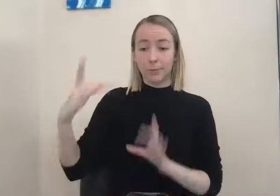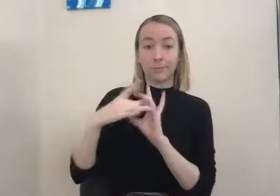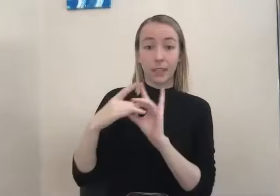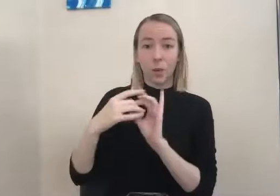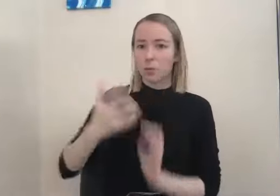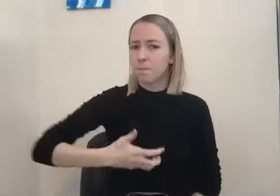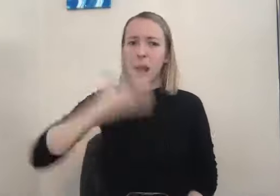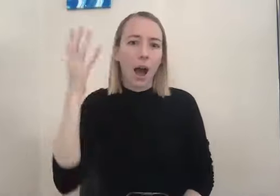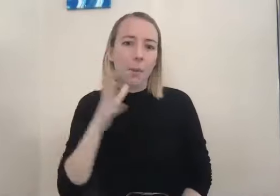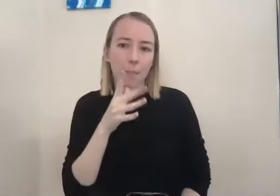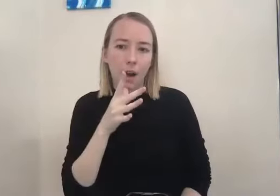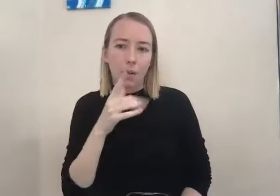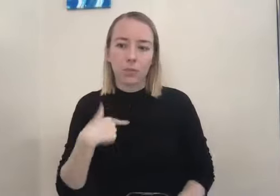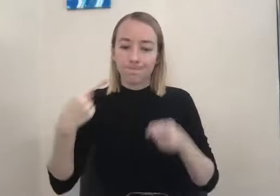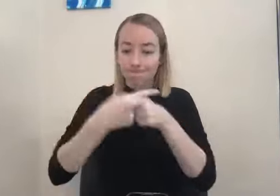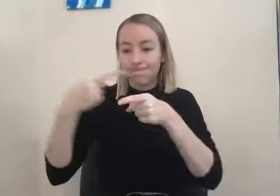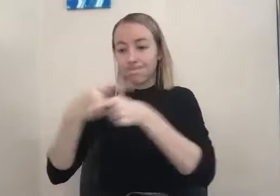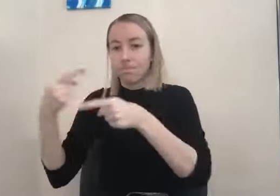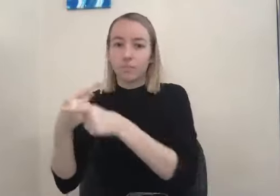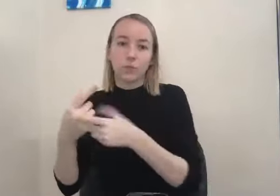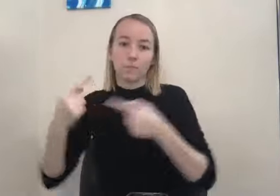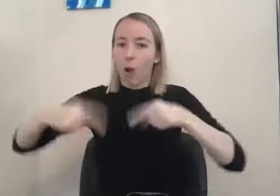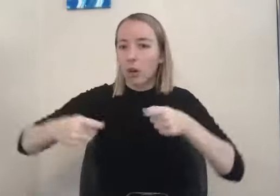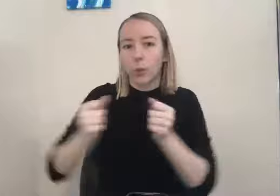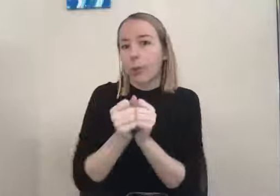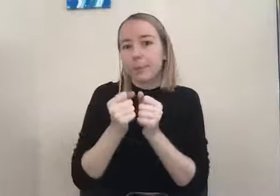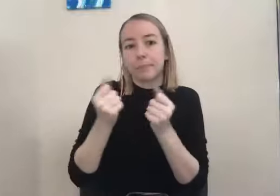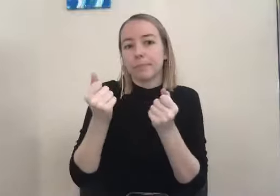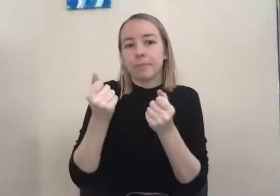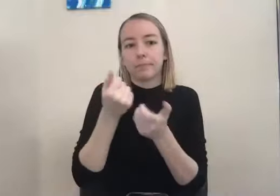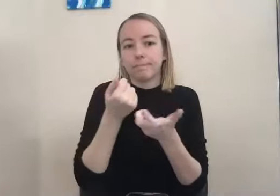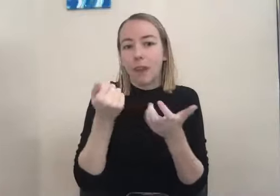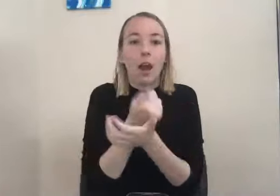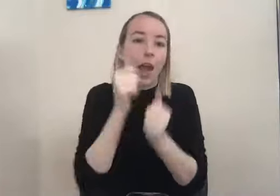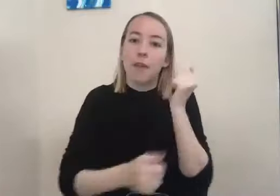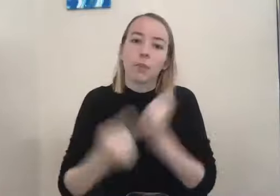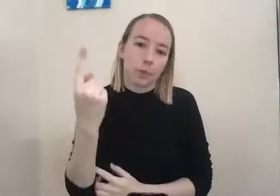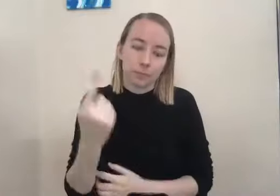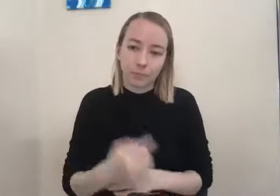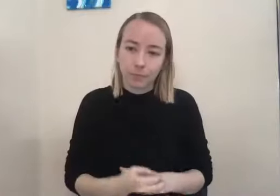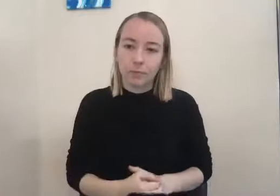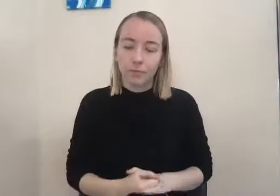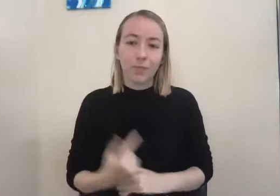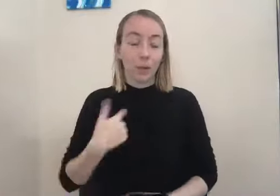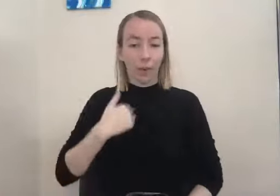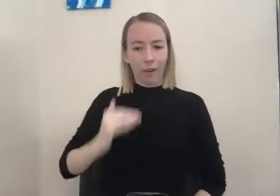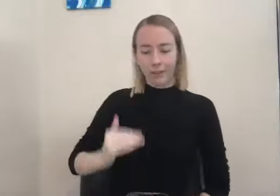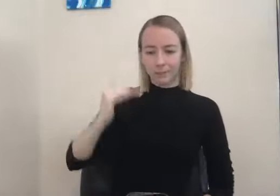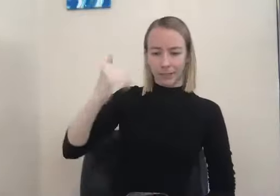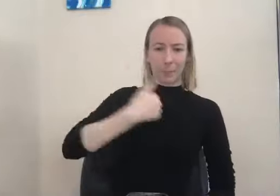I was in Al-Anon, and I wasn't long in Al-Anon to realise that I was in there because of my mother and the effects that she'd had